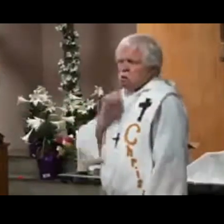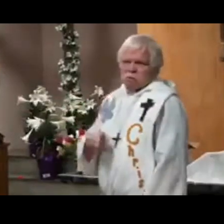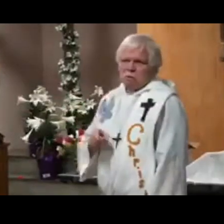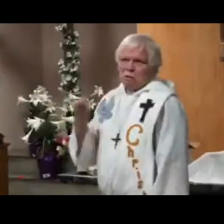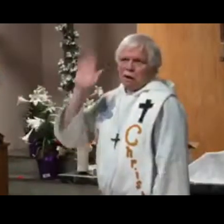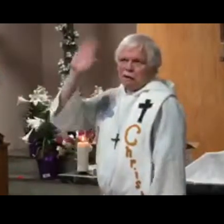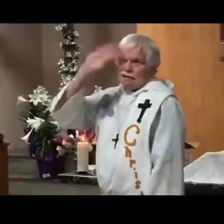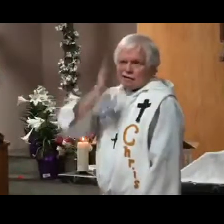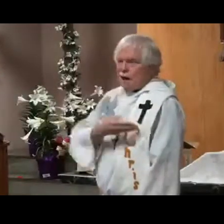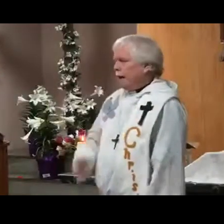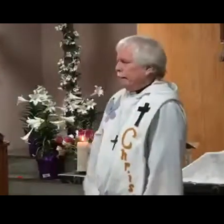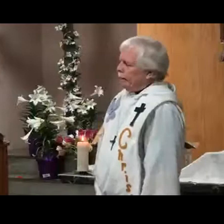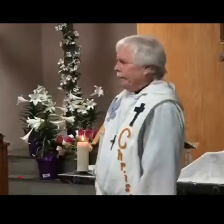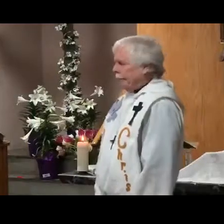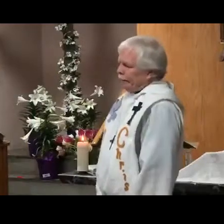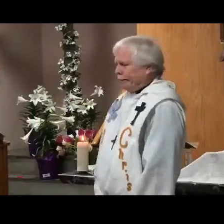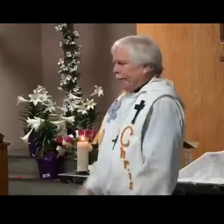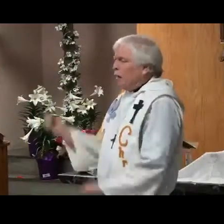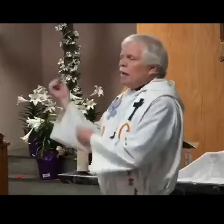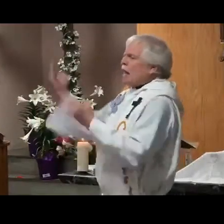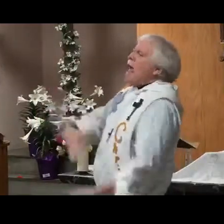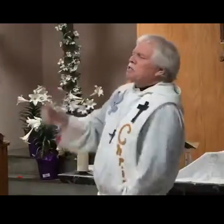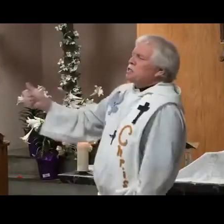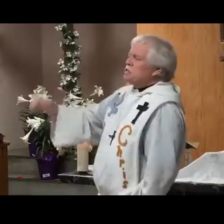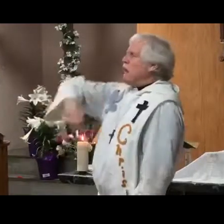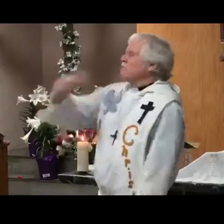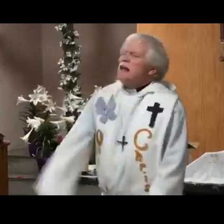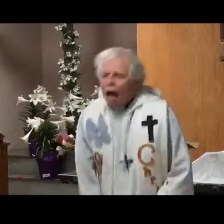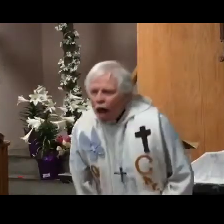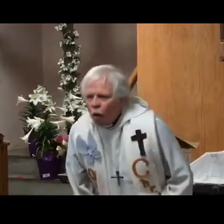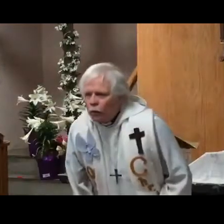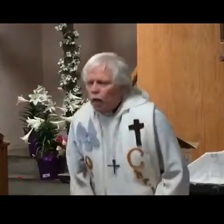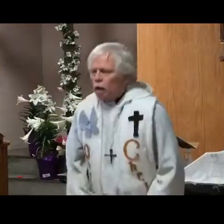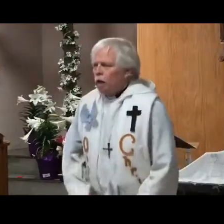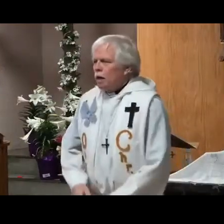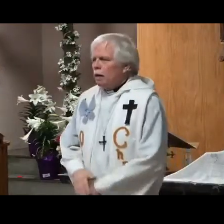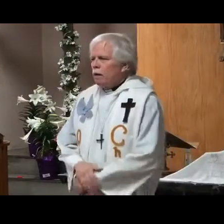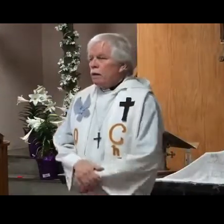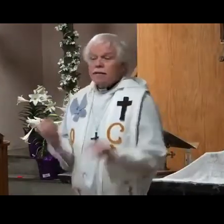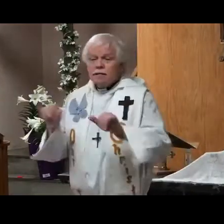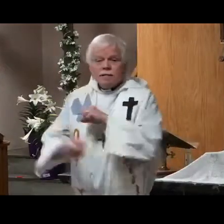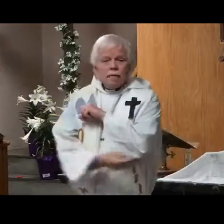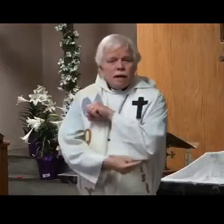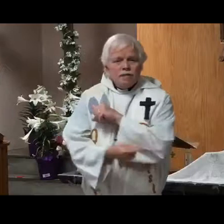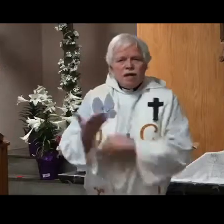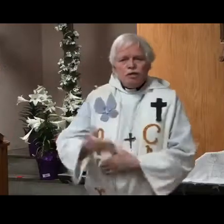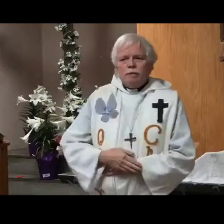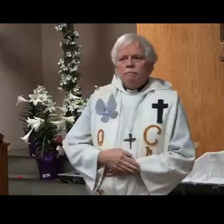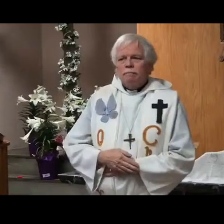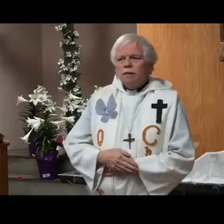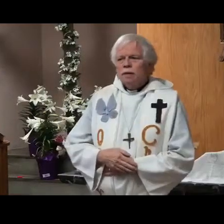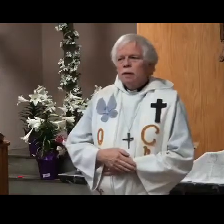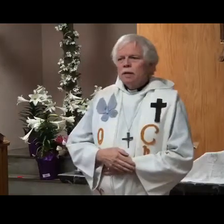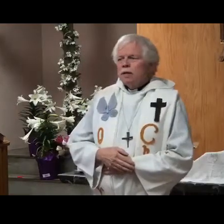"Are you truly his son? Cast yourself down." It's the same